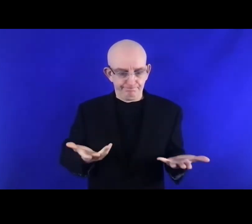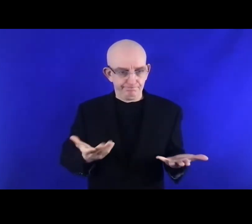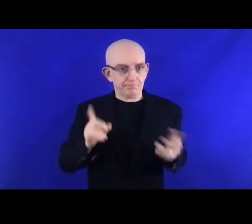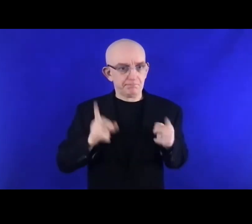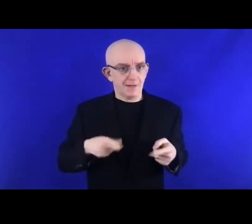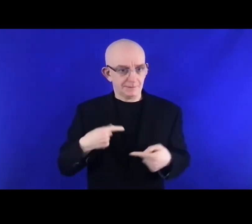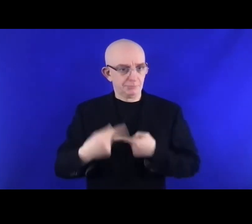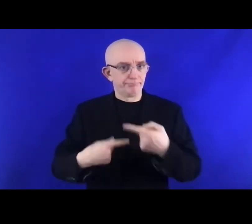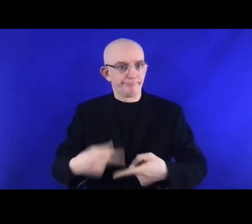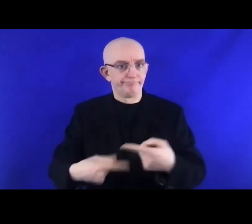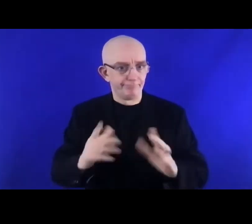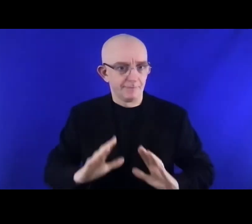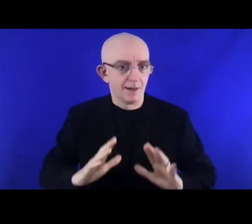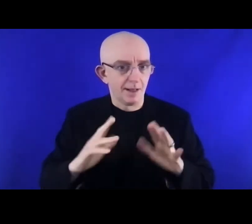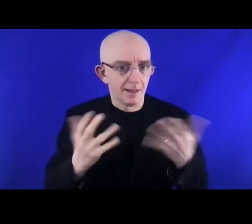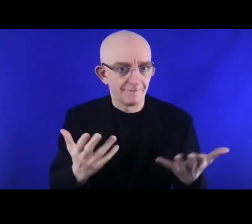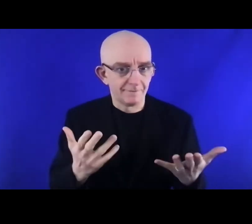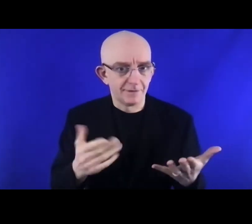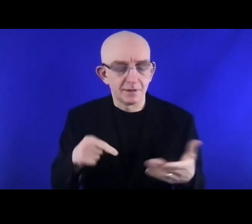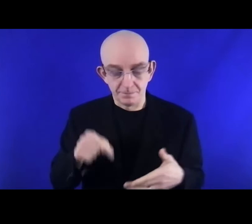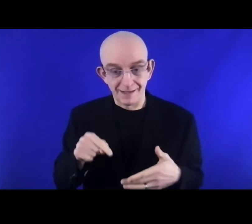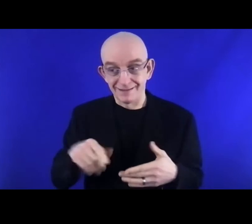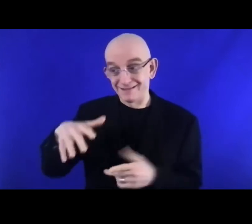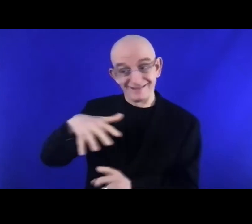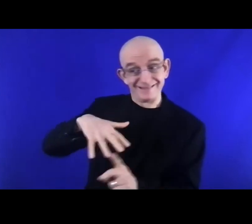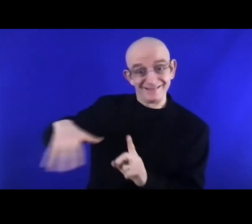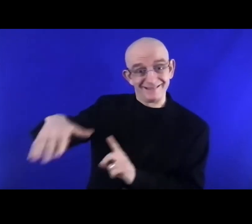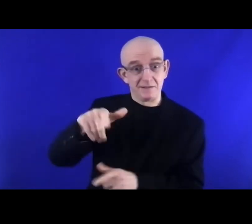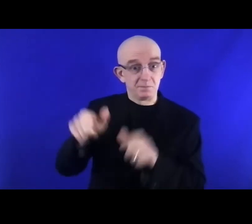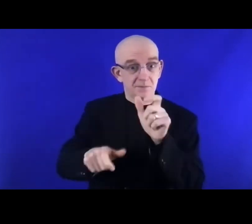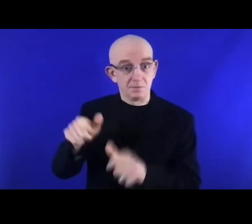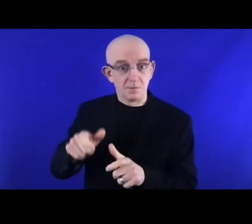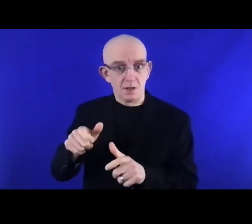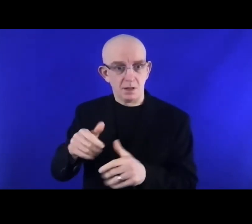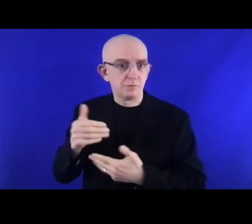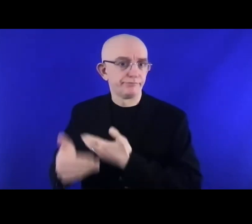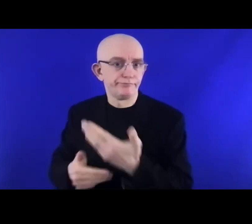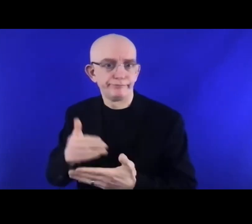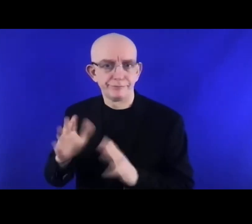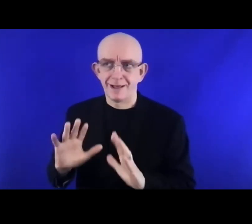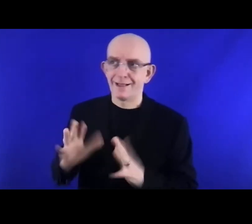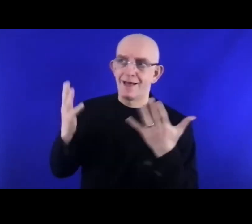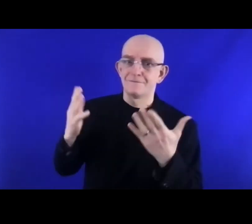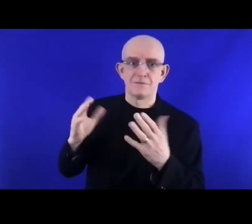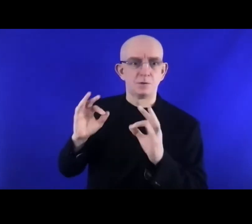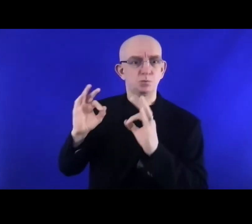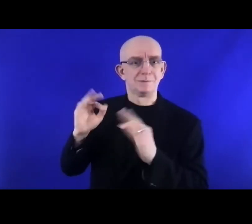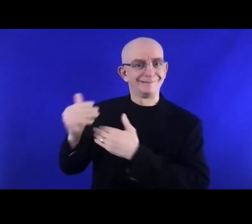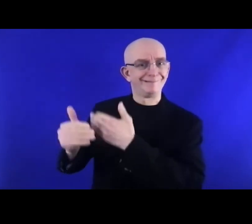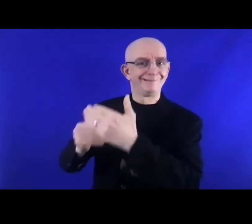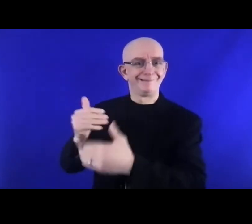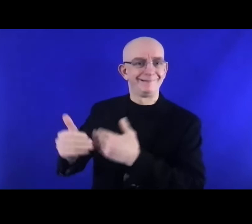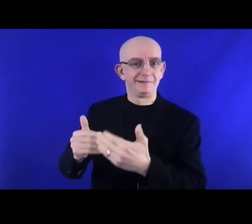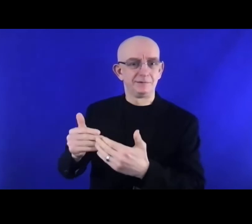because they can either facilitate things for us or make them more complicated. Human beings are usually